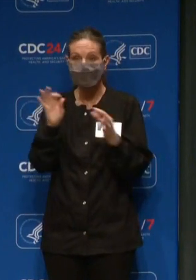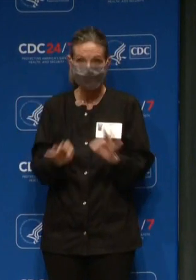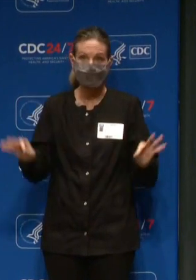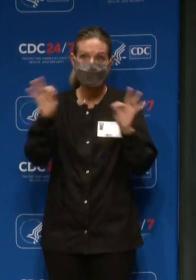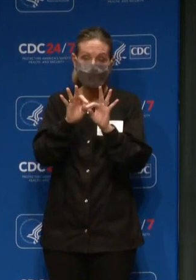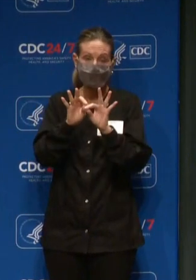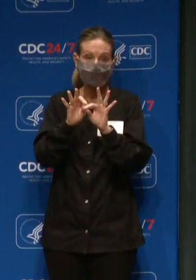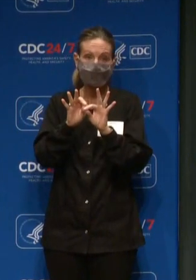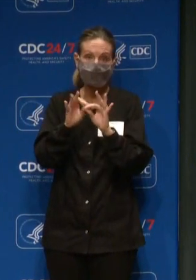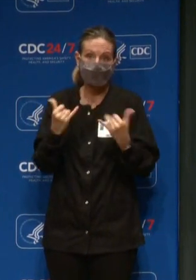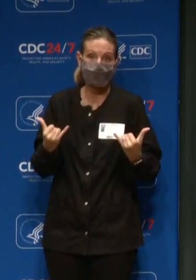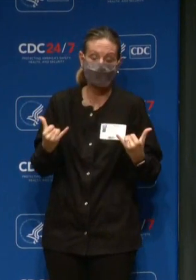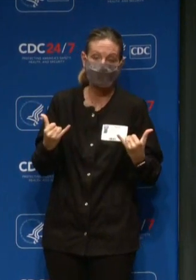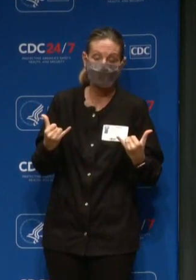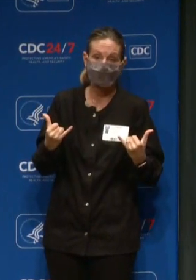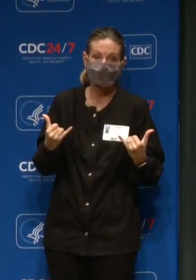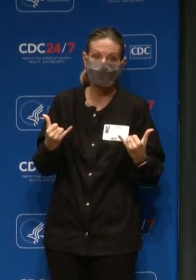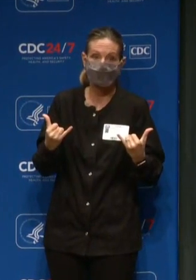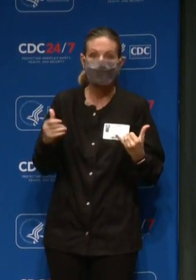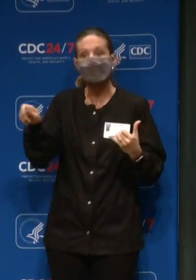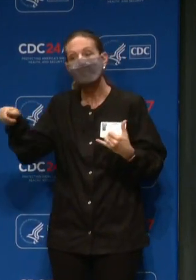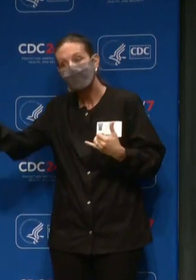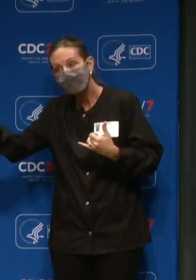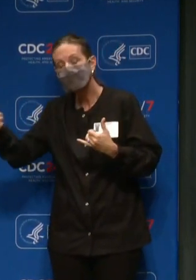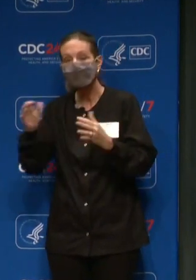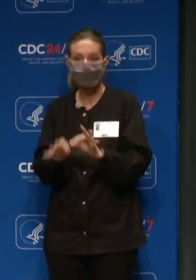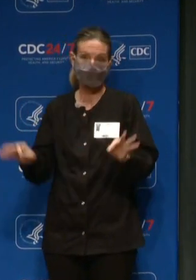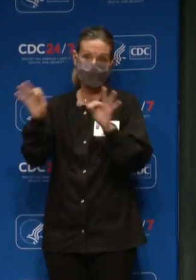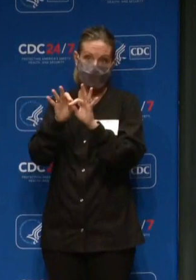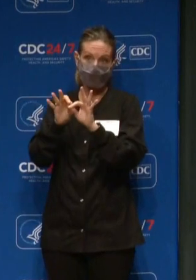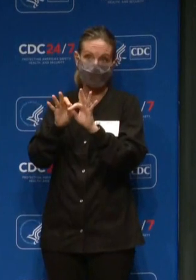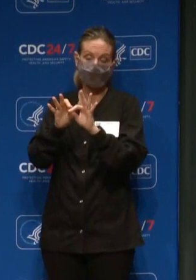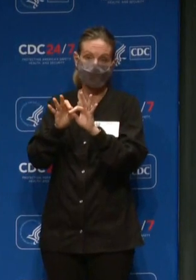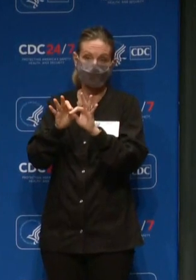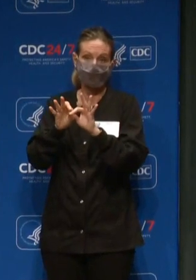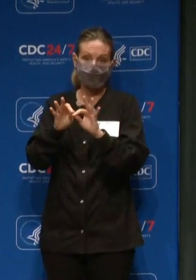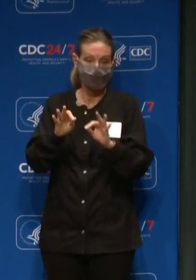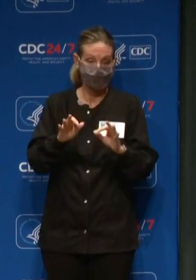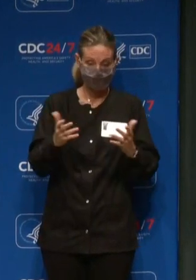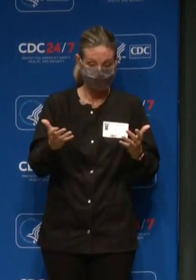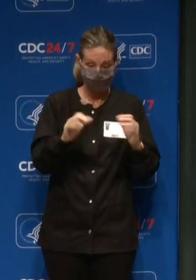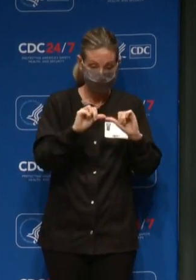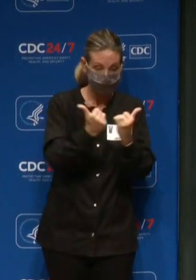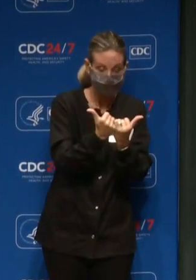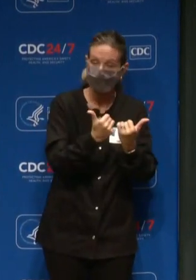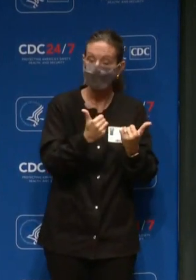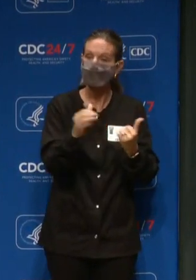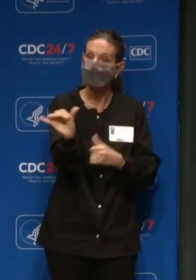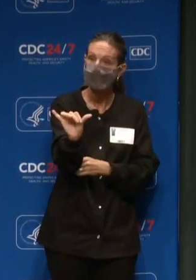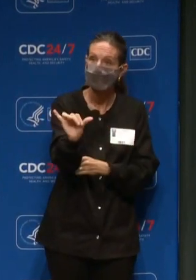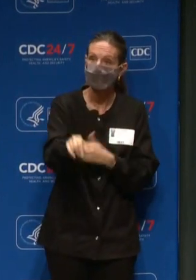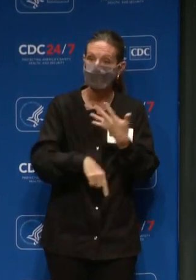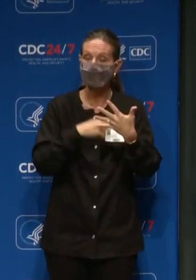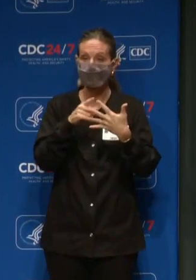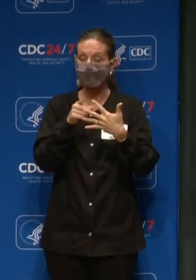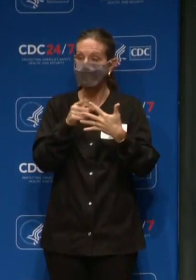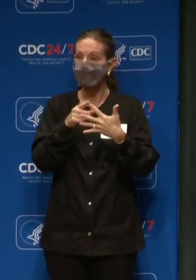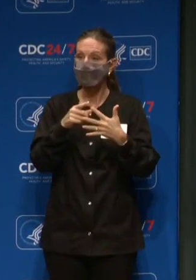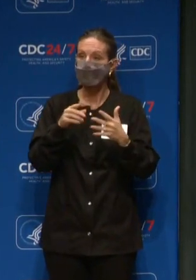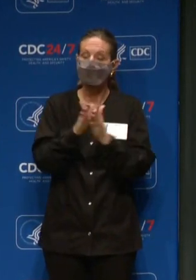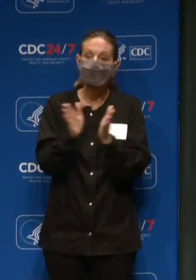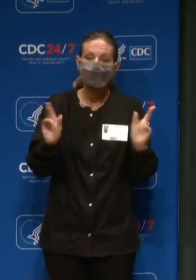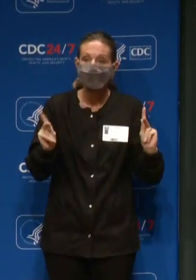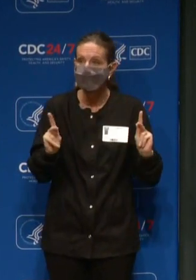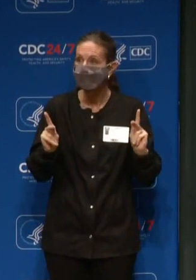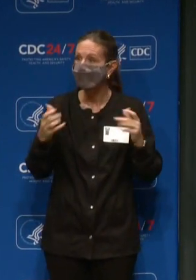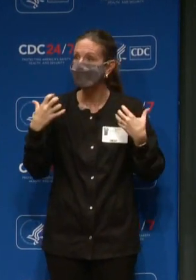epidemiology. There are other key players, even within my department, Substance Abuse Mental Health Services Agency, with important equities around mental health,